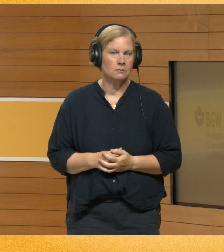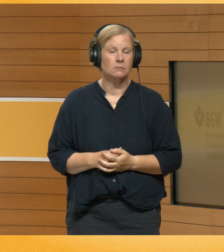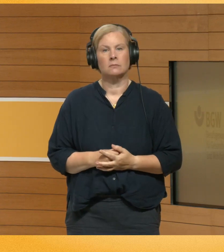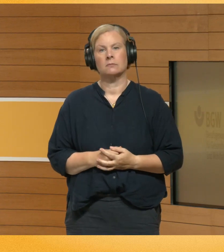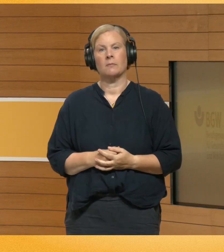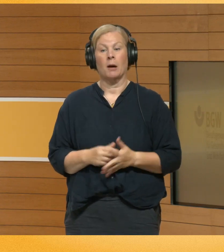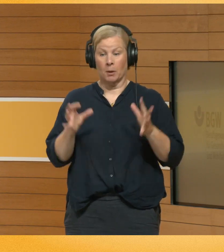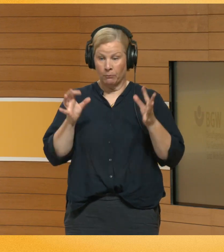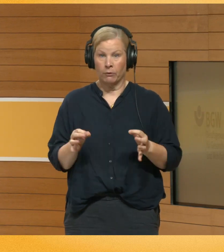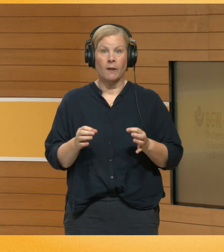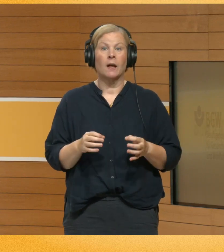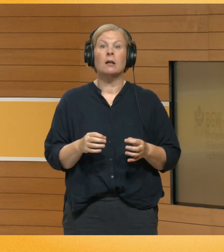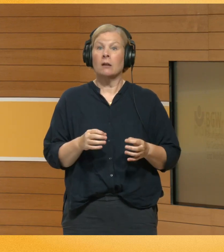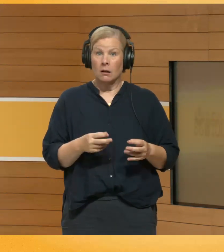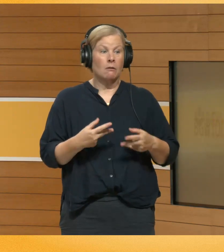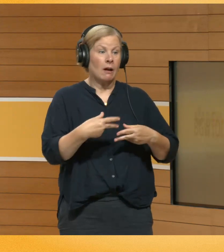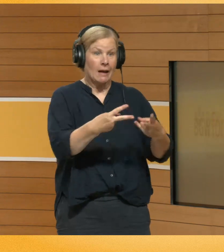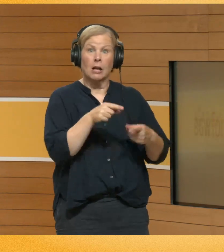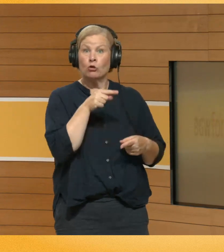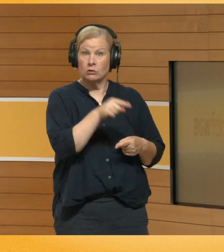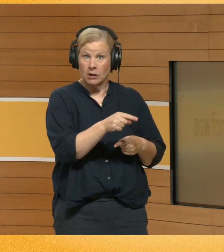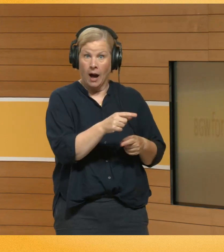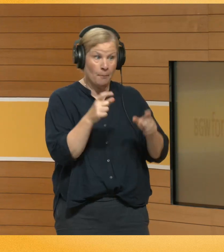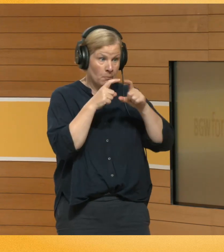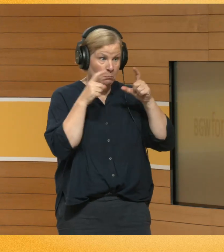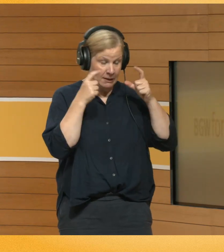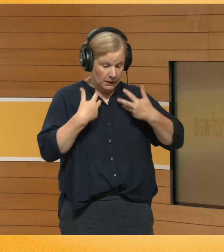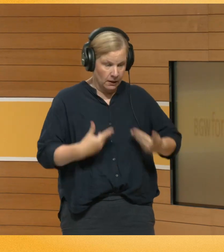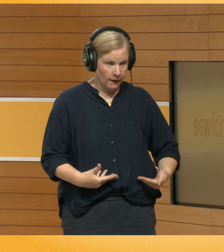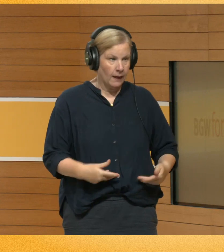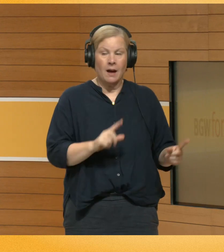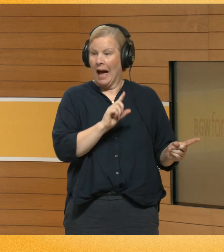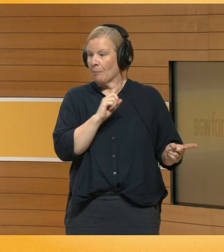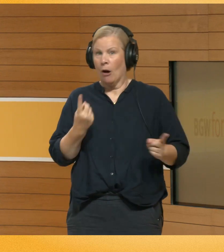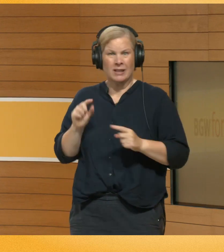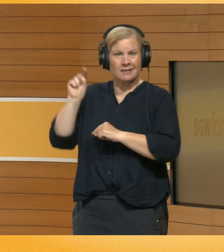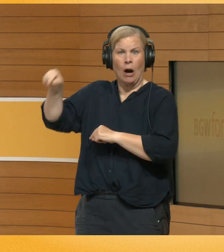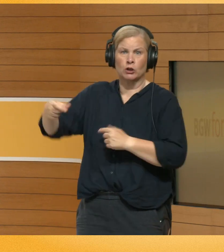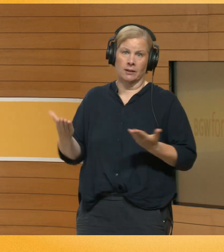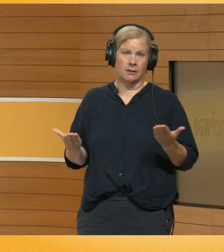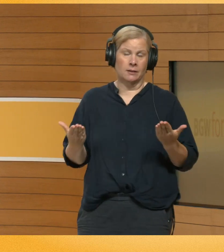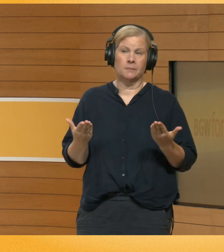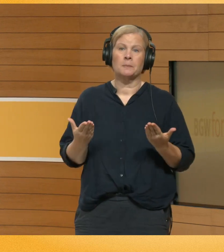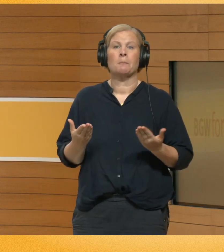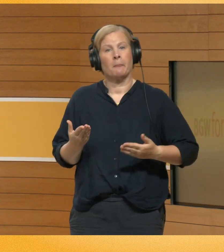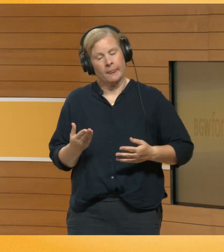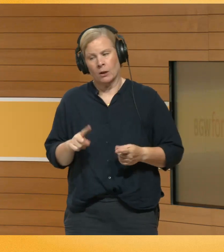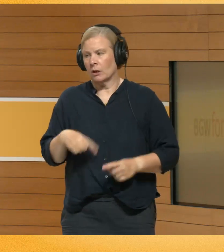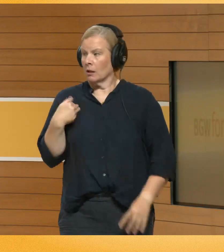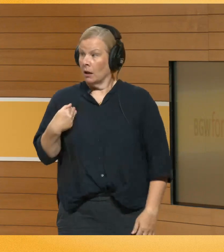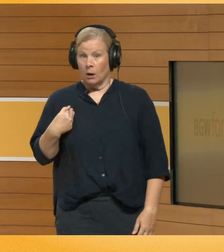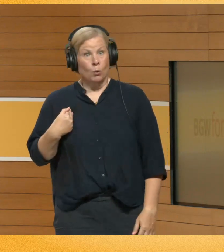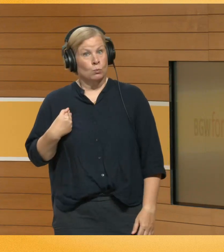own communities. This became a bit unbearable also for them. And then the lack of adequate resources,